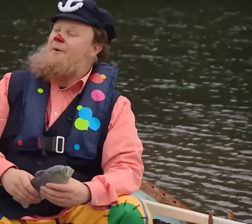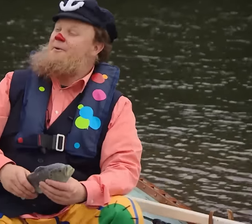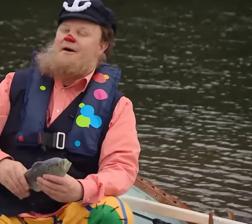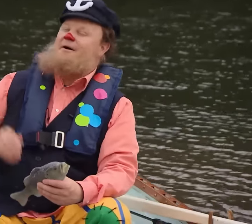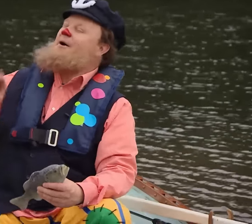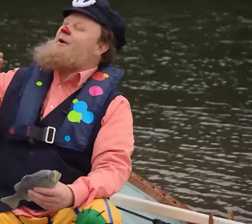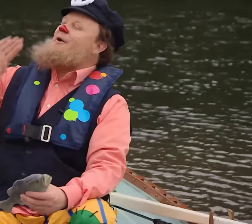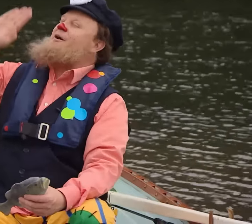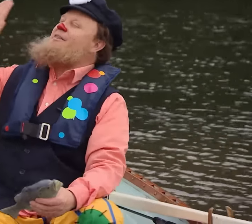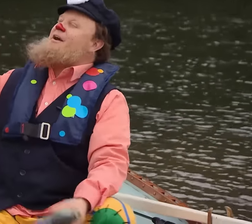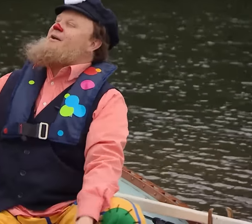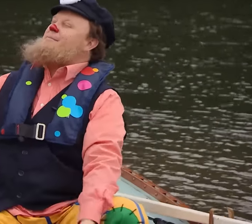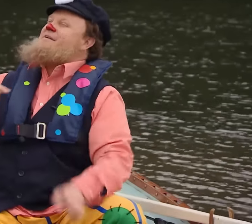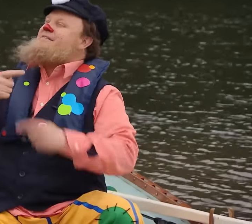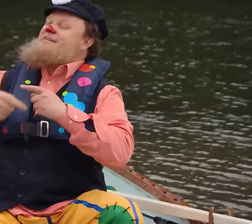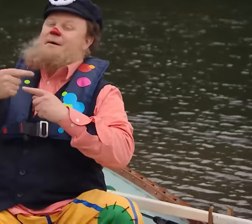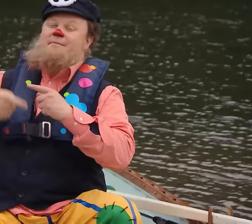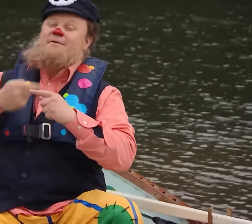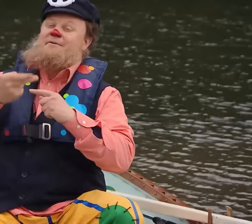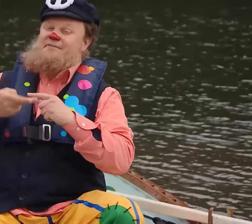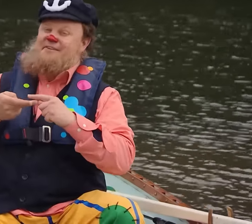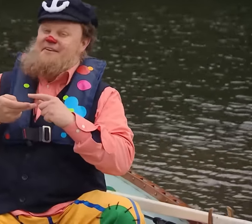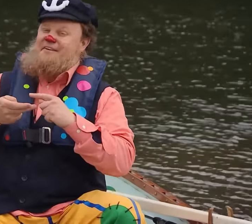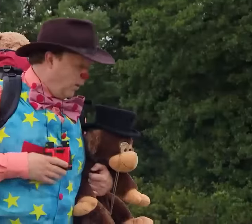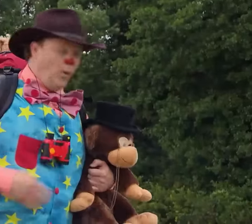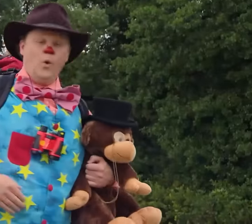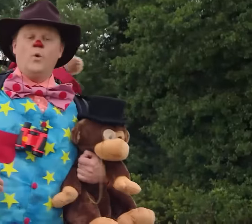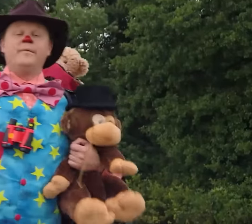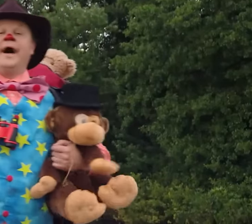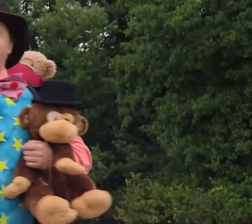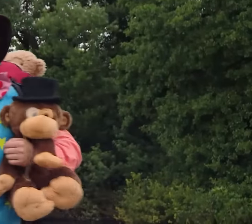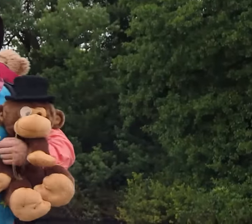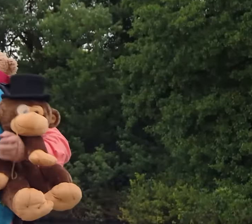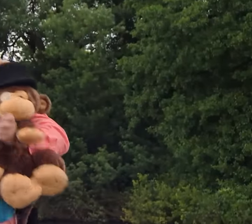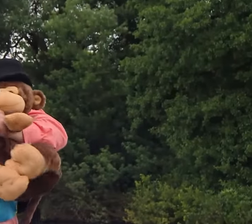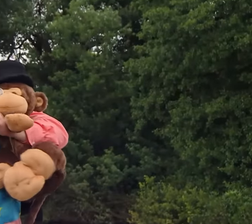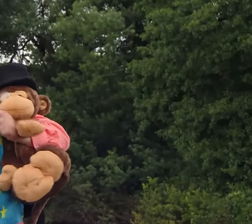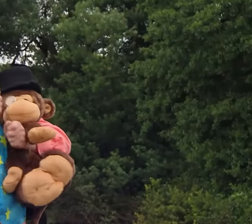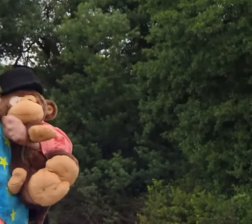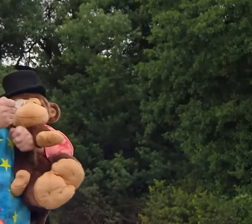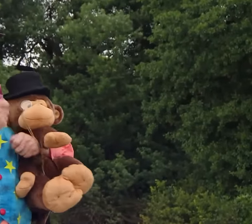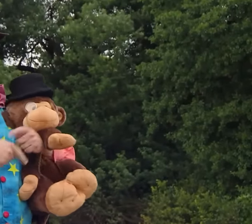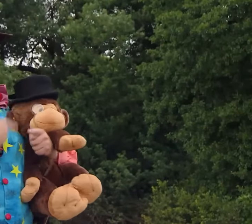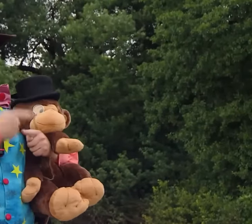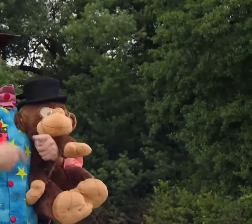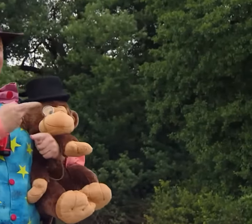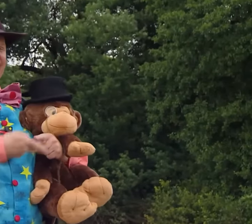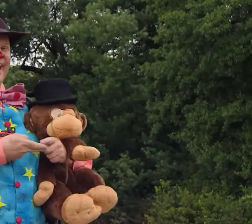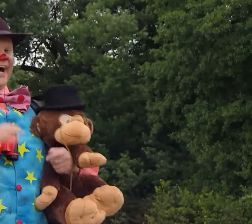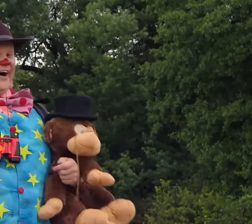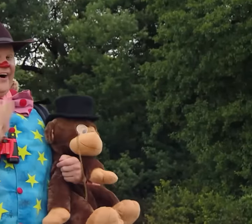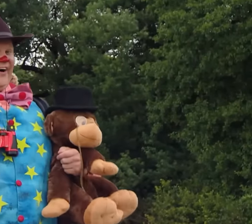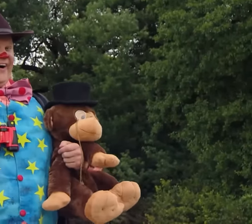Oh, ahoy there, Mr. Tumbles. Oh, hello, Fisherman Tumble.